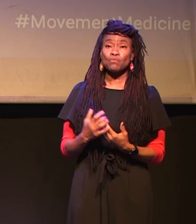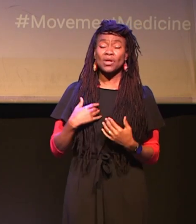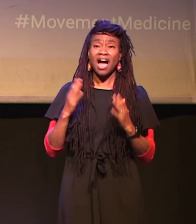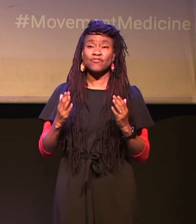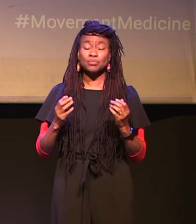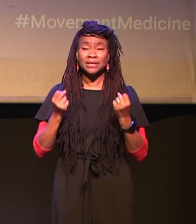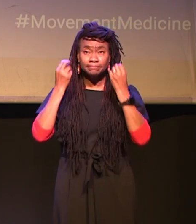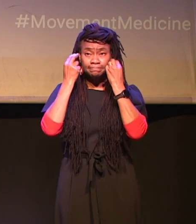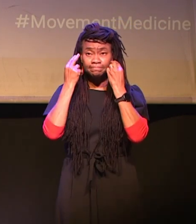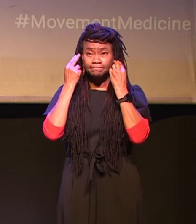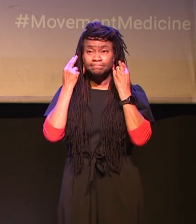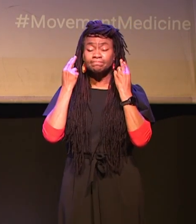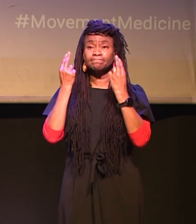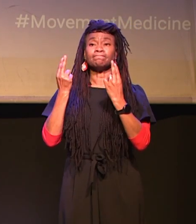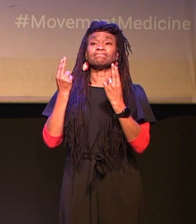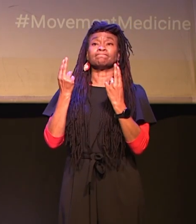so contingent.